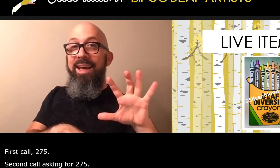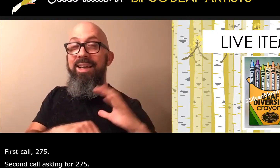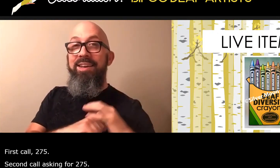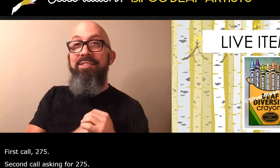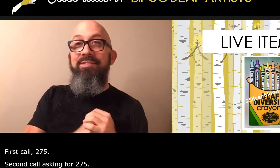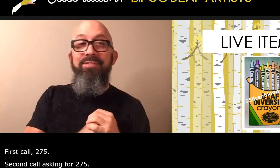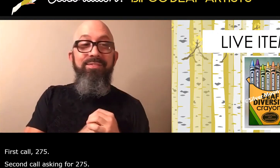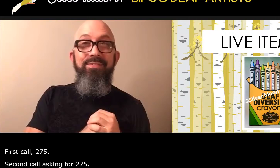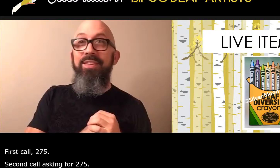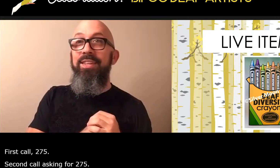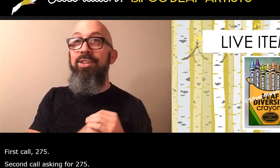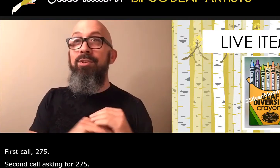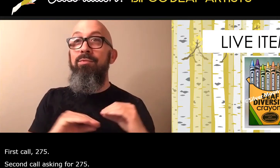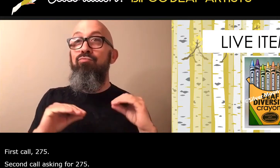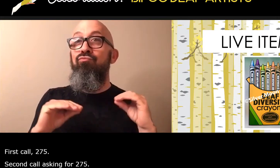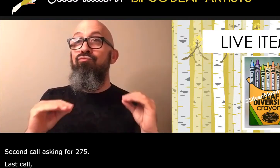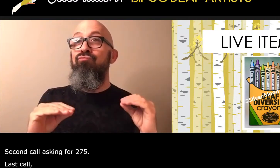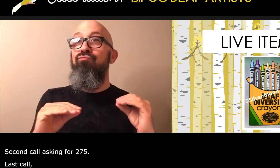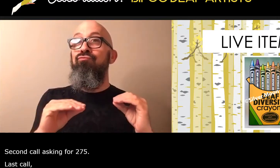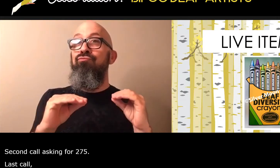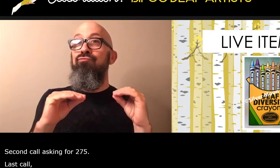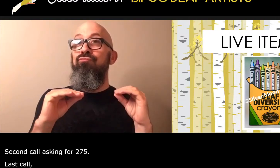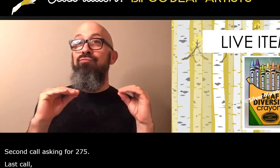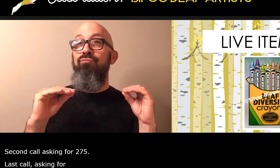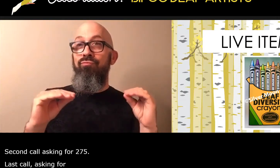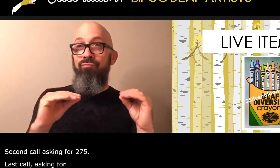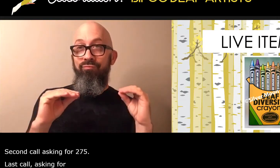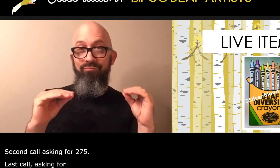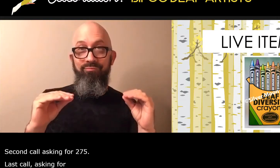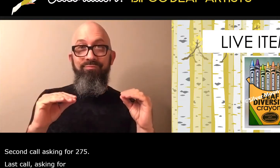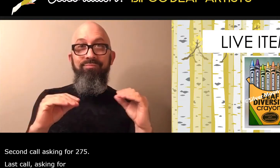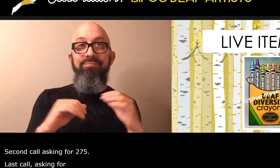Last call, asking for 275.